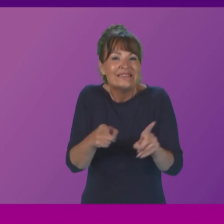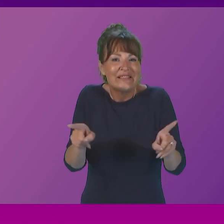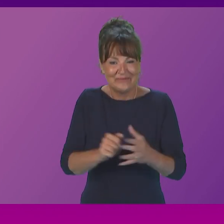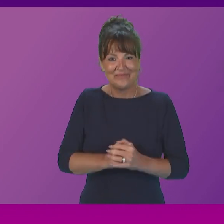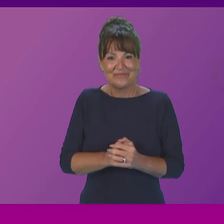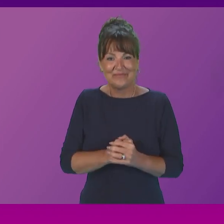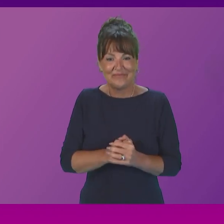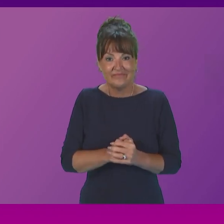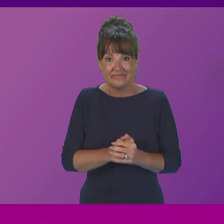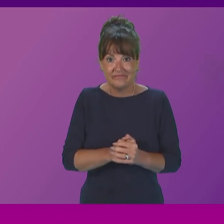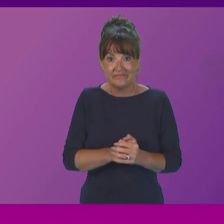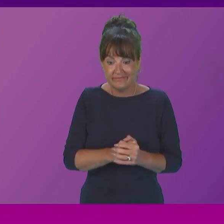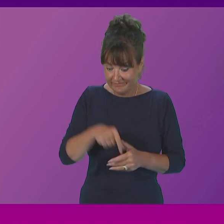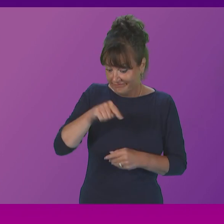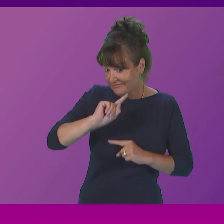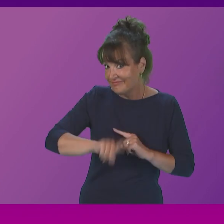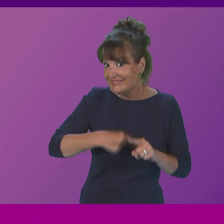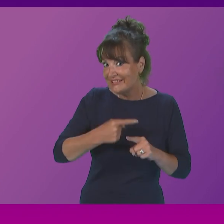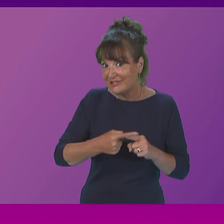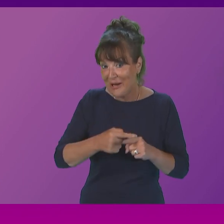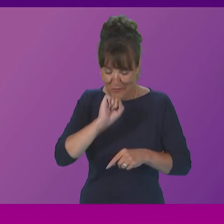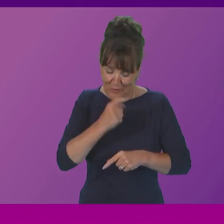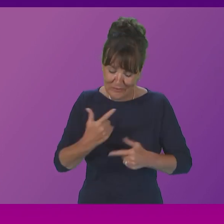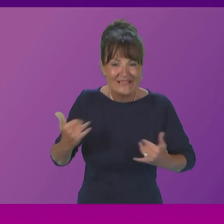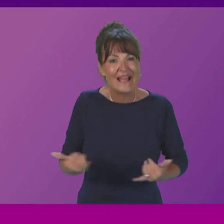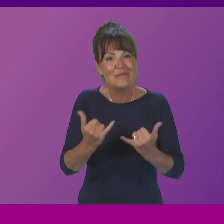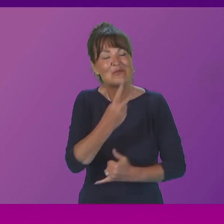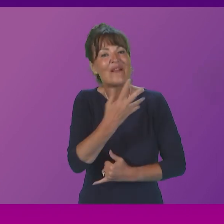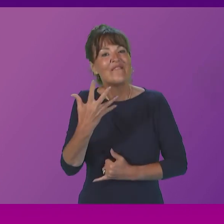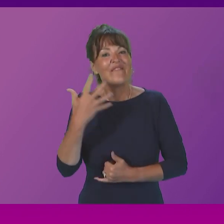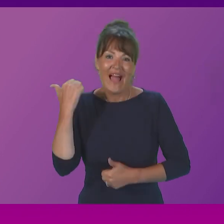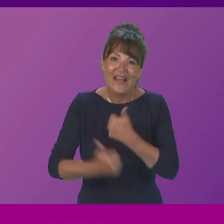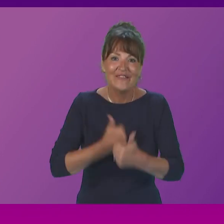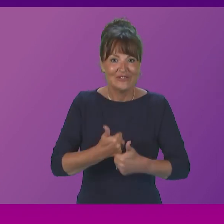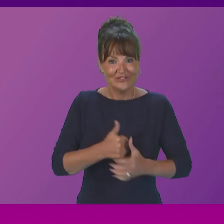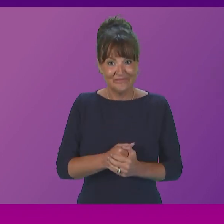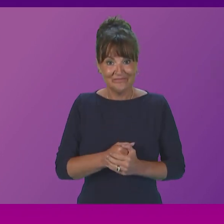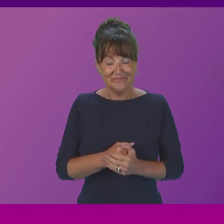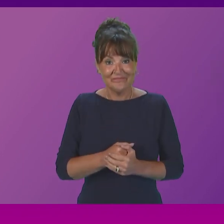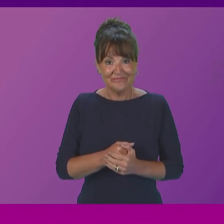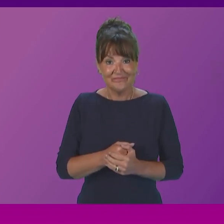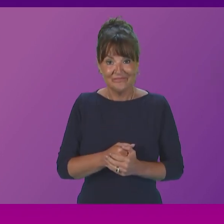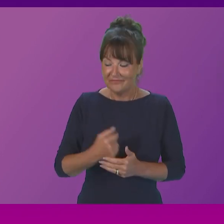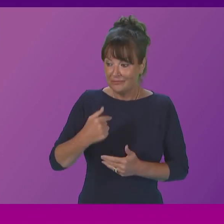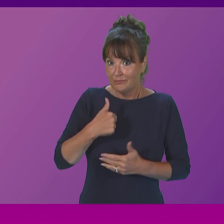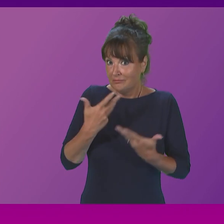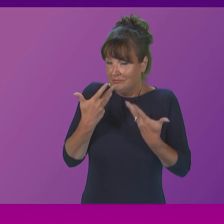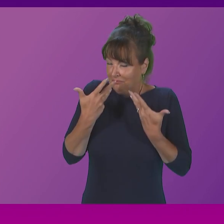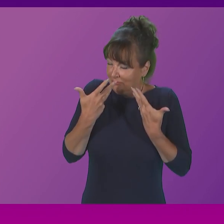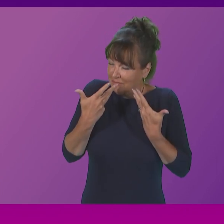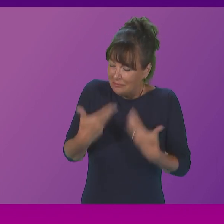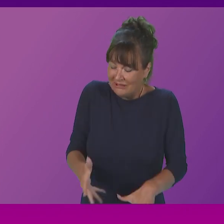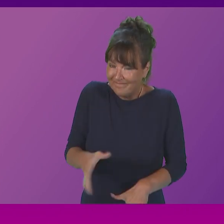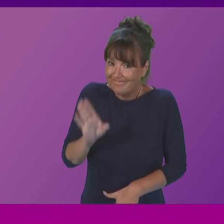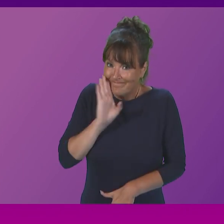Next year, this Parliament will be celebrating its 25th anniversary. And we received the very